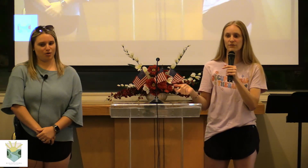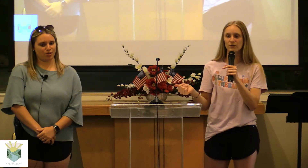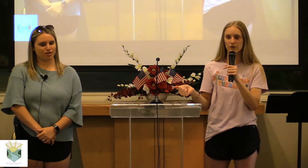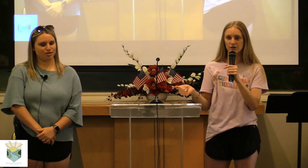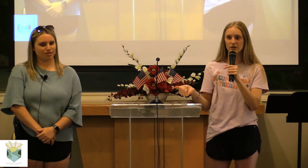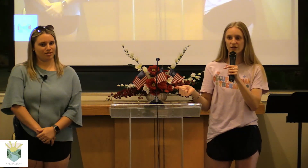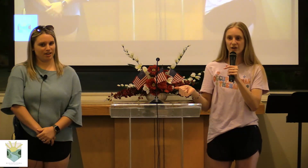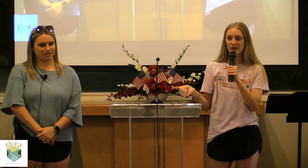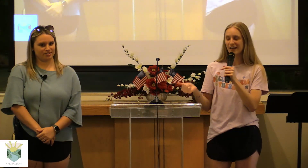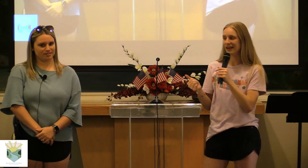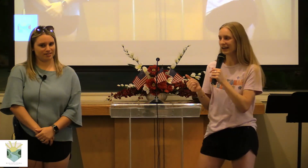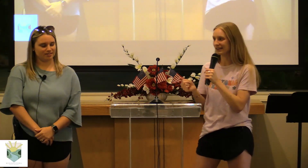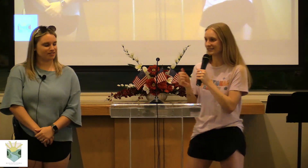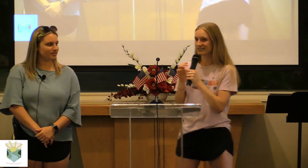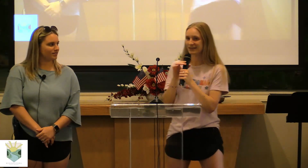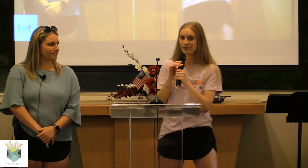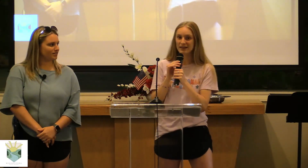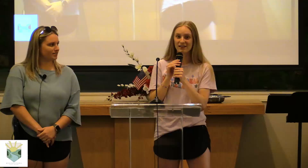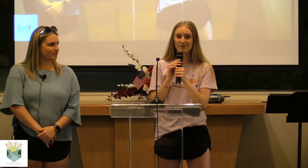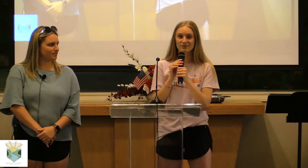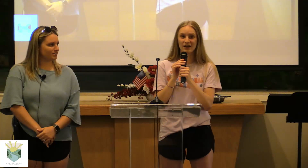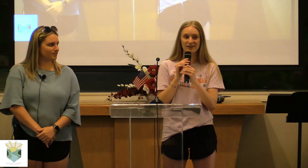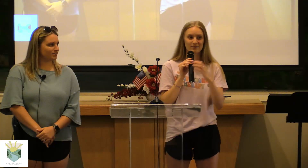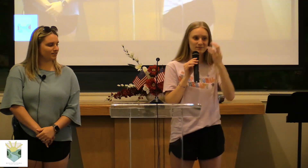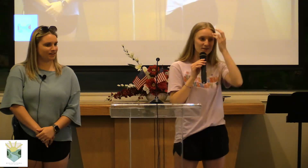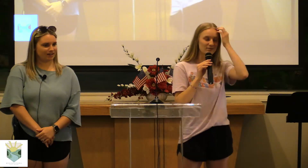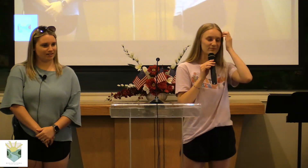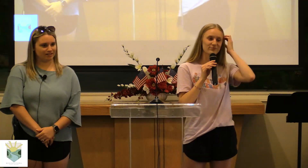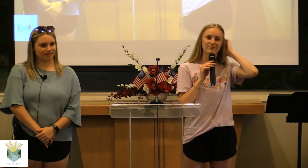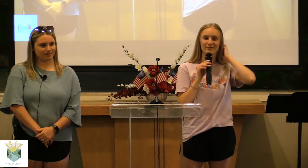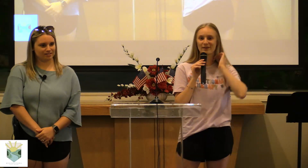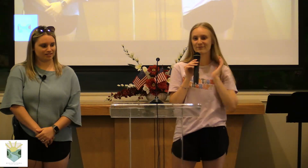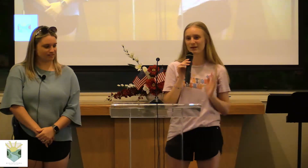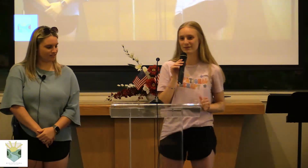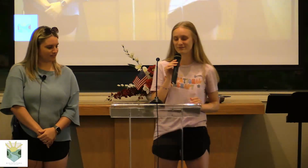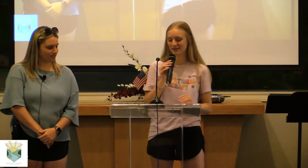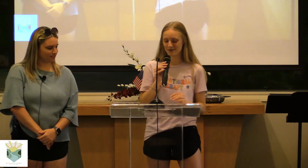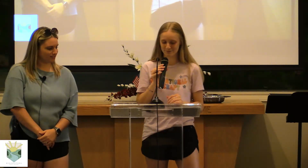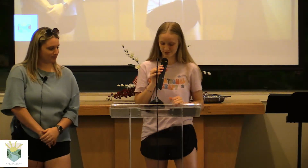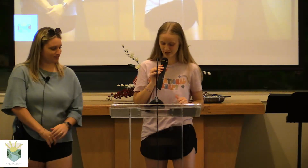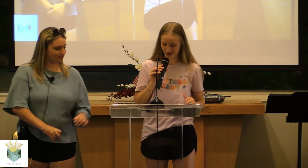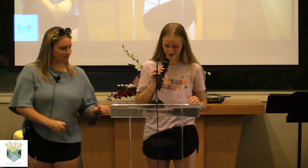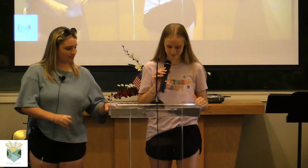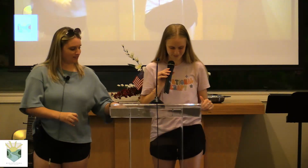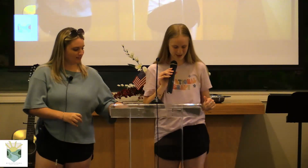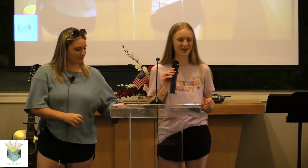floor. Yes. But he loves to vacuum, so yeah, he does. Maybe, we should hire him.